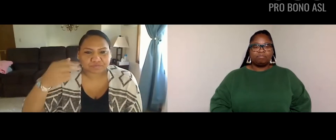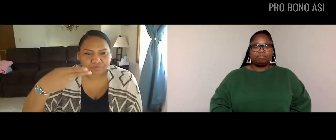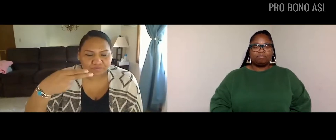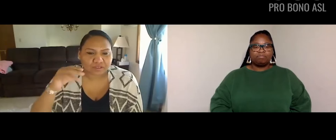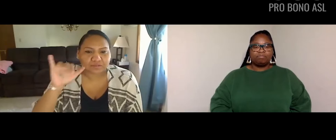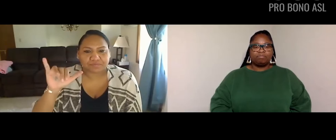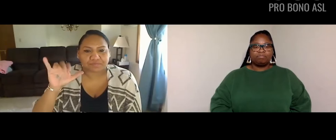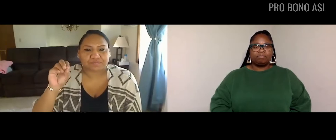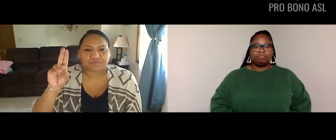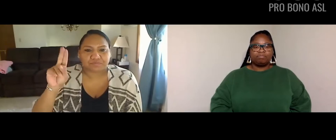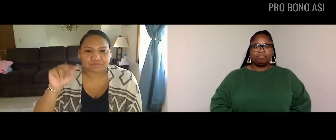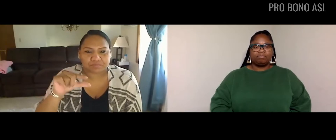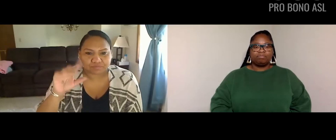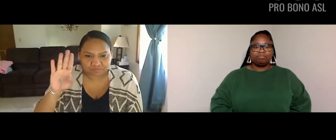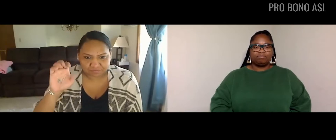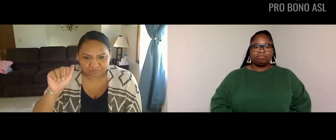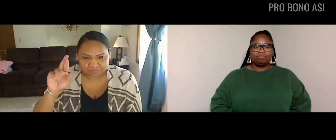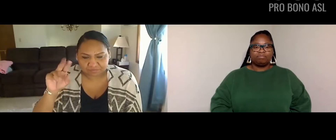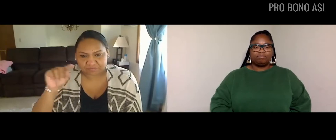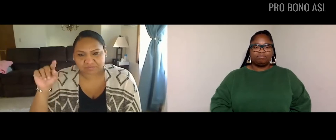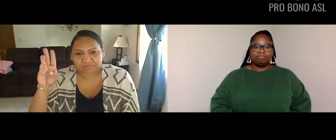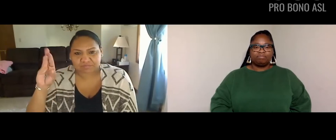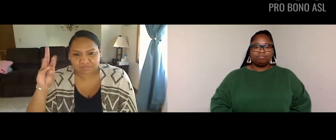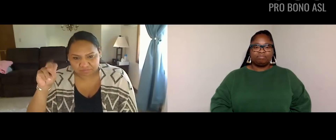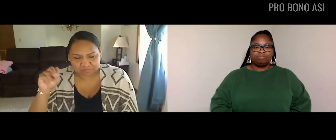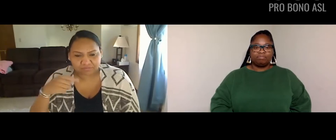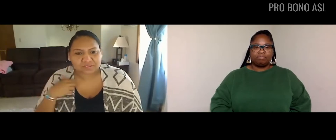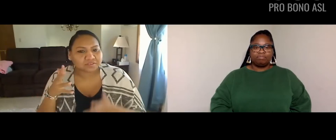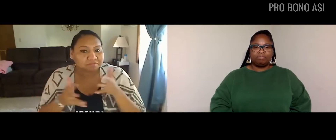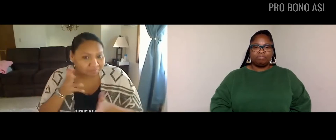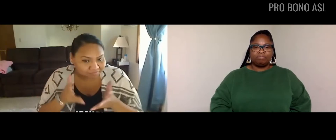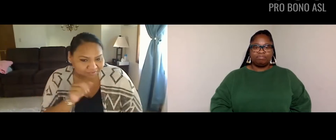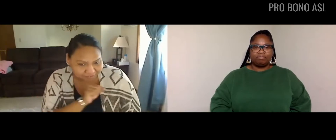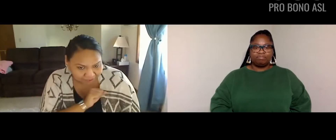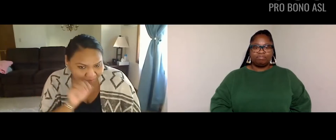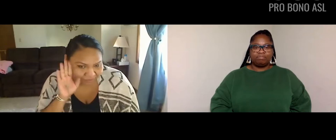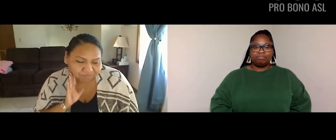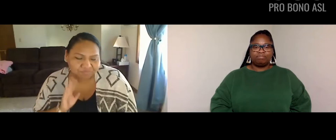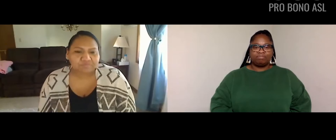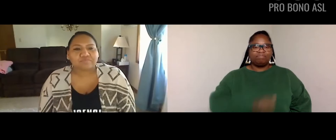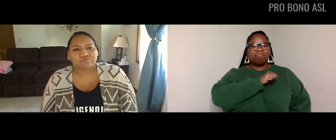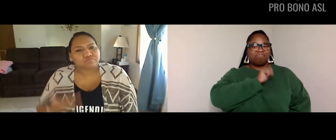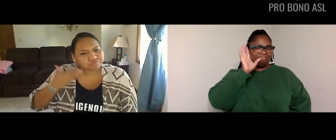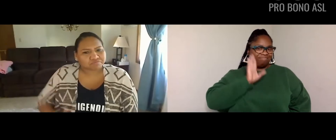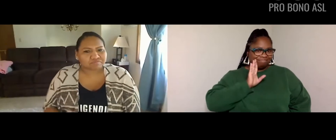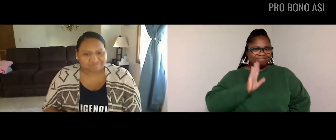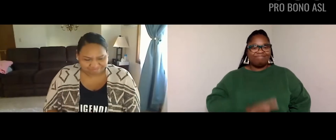name is Sarah Young Bear Brown, and this is my sign